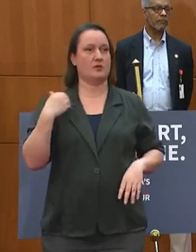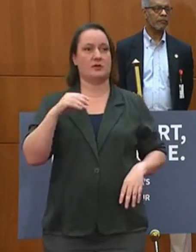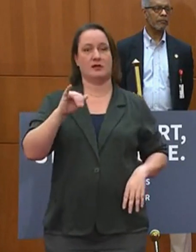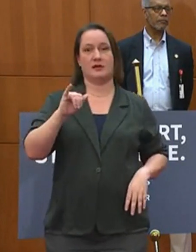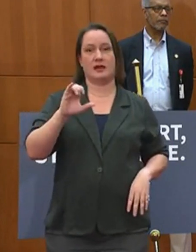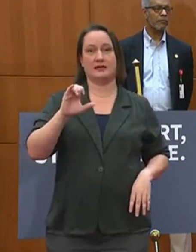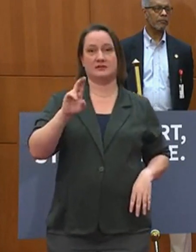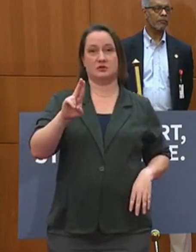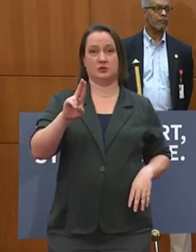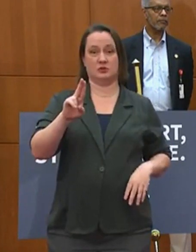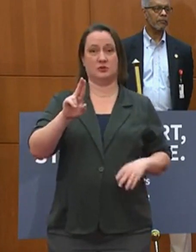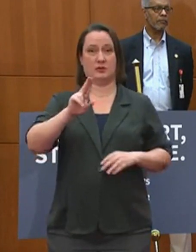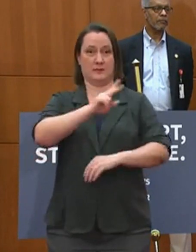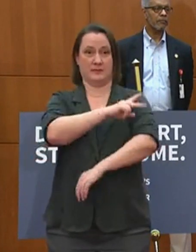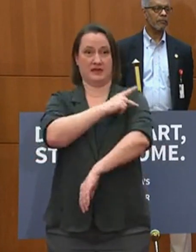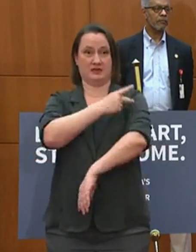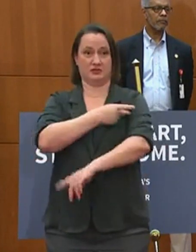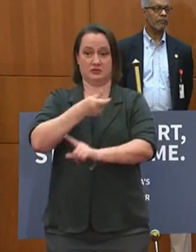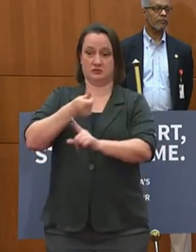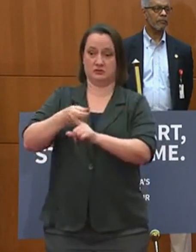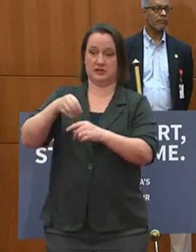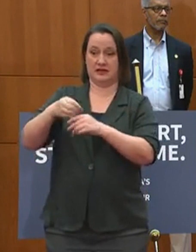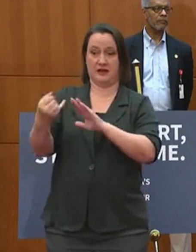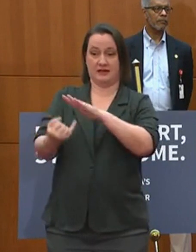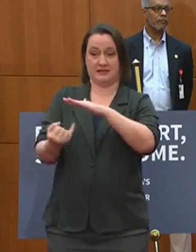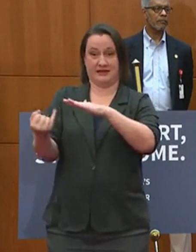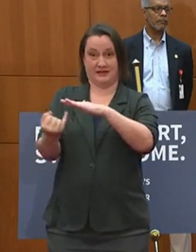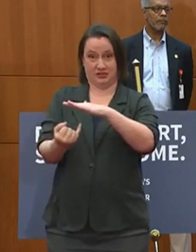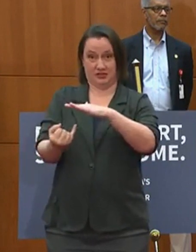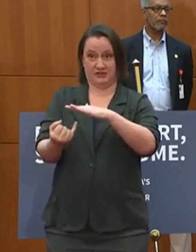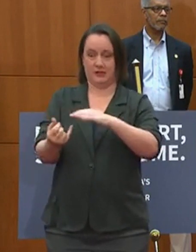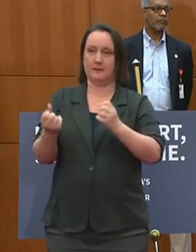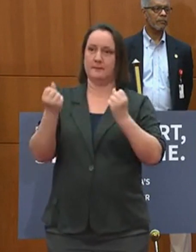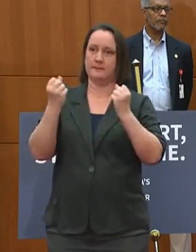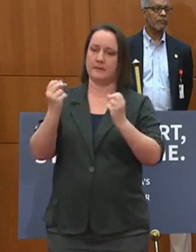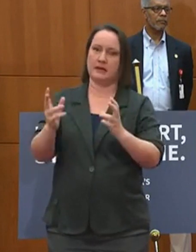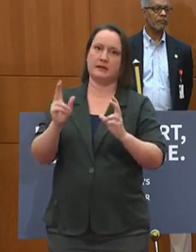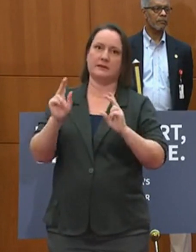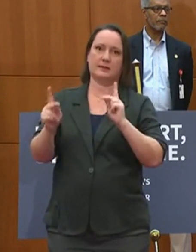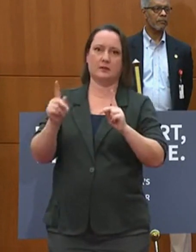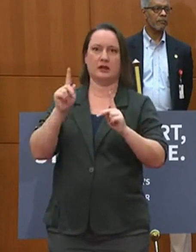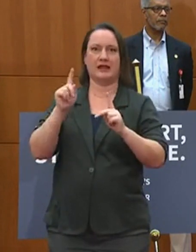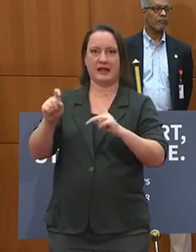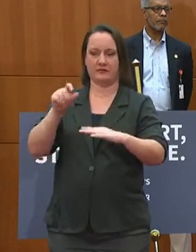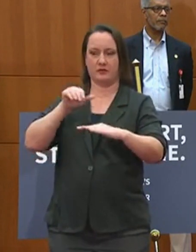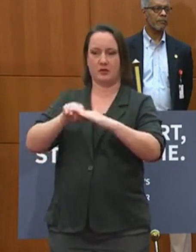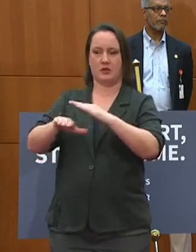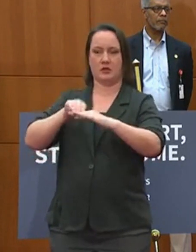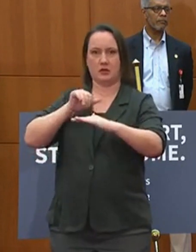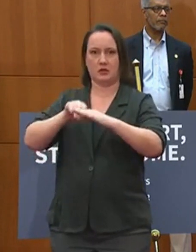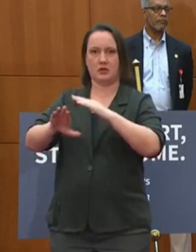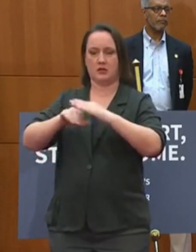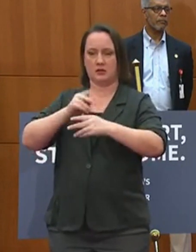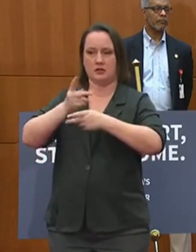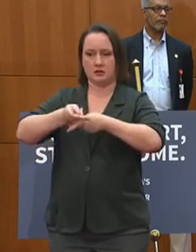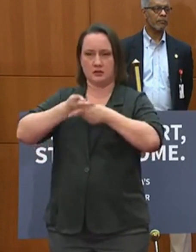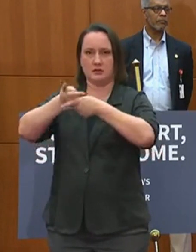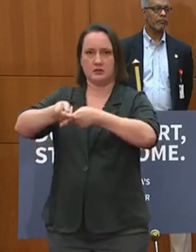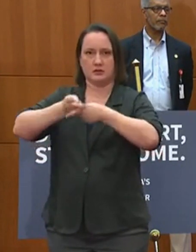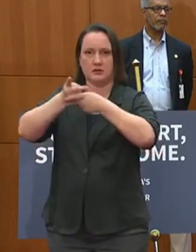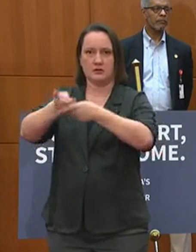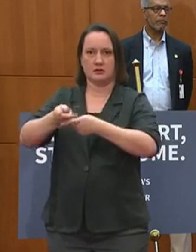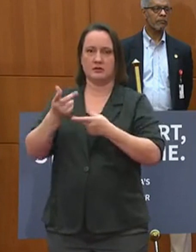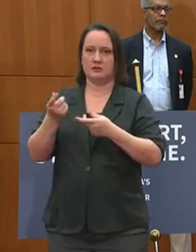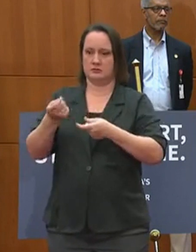ICU patient who is in isolation, so many individuals have to visit to care for that patient, and we just